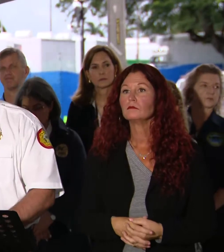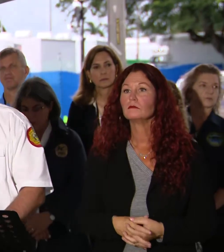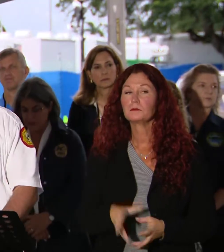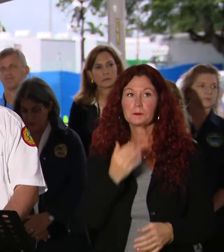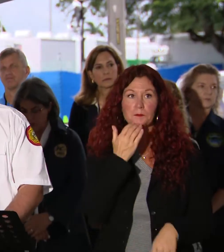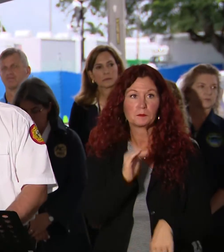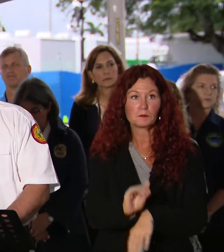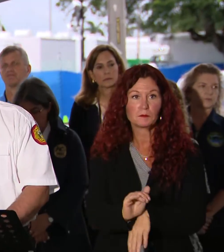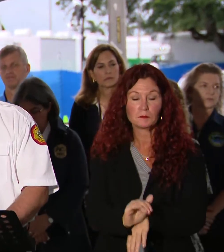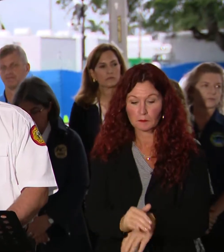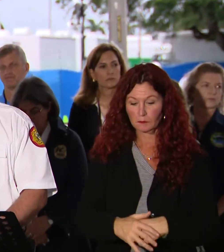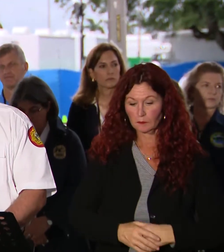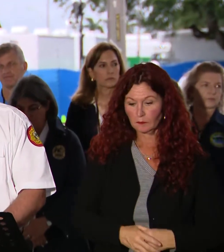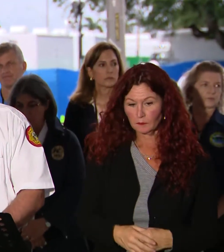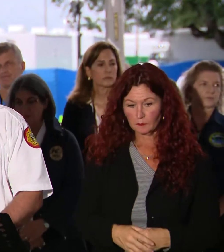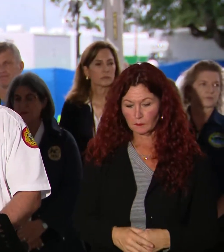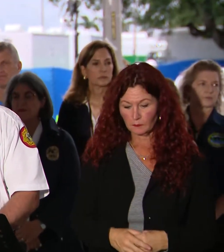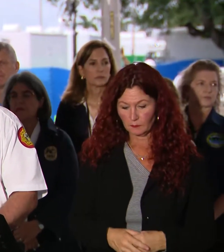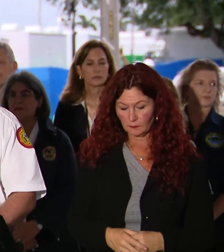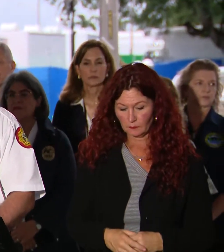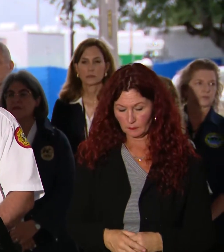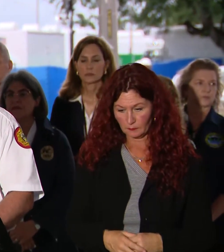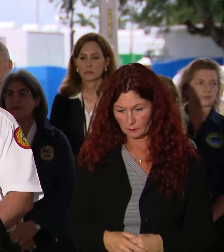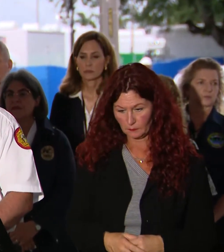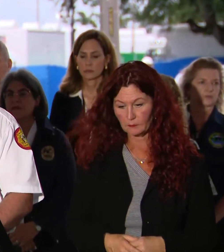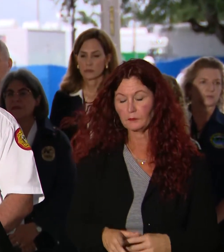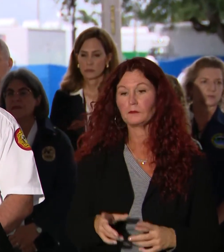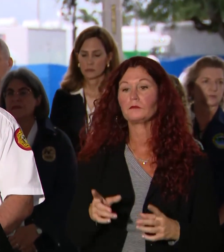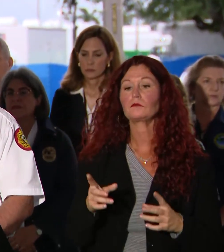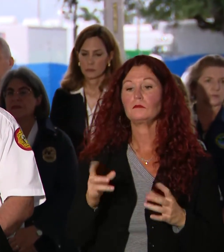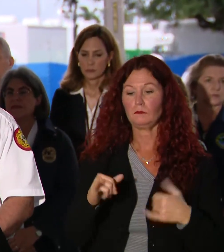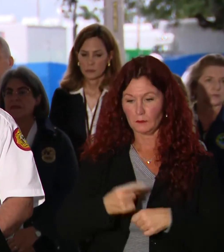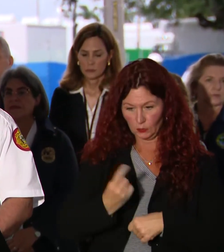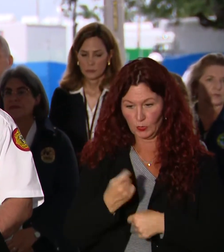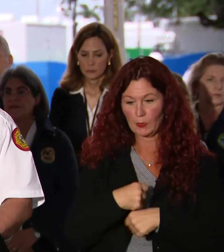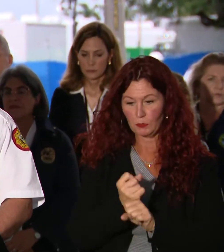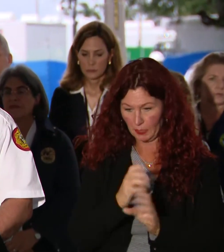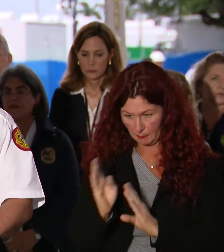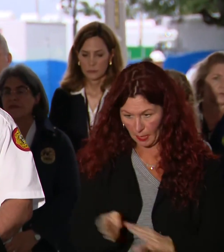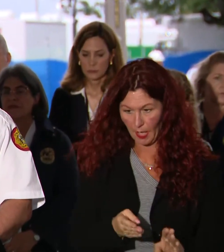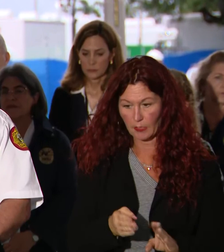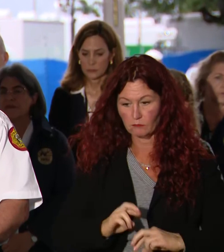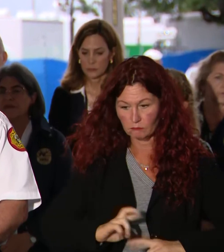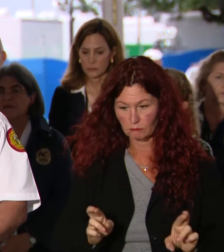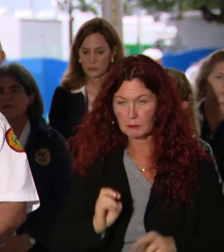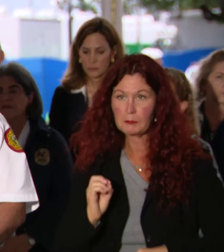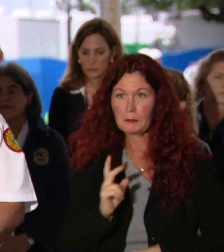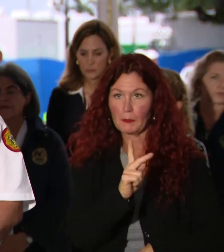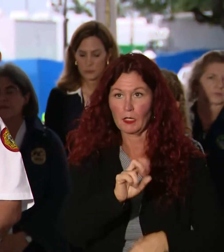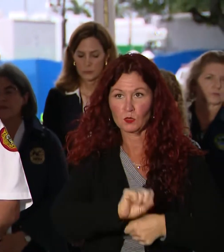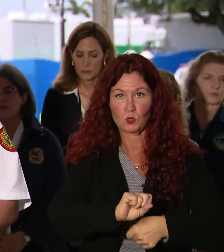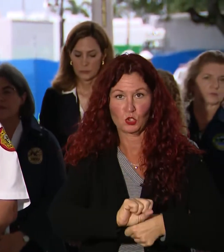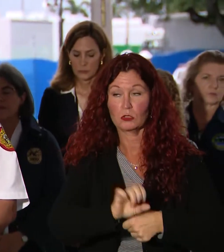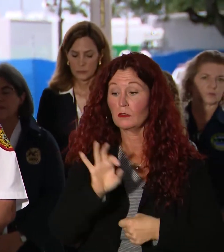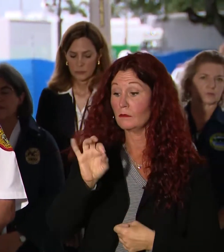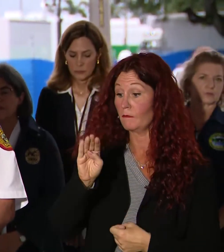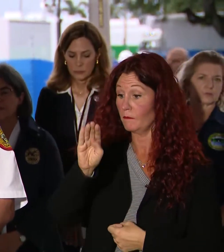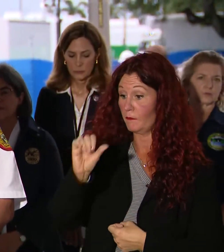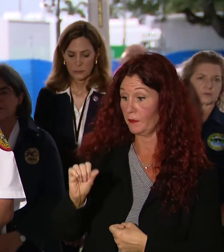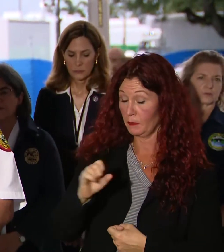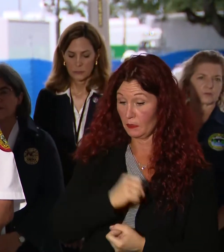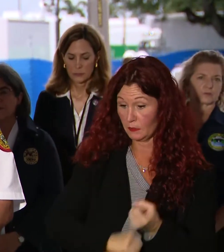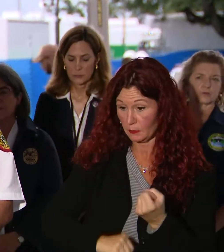Good evening. A short-term re-engagement plan was created, vetted, and approved by the FEMA Incident Support Team and